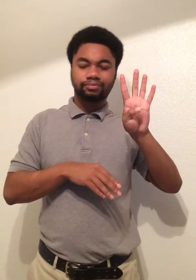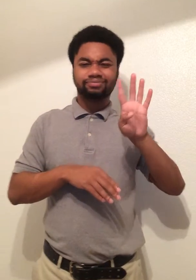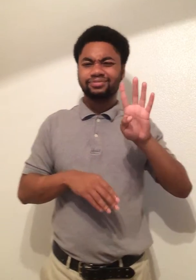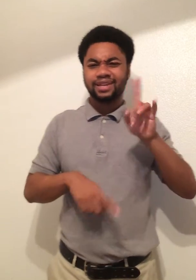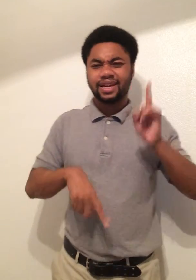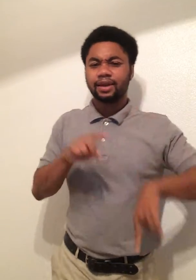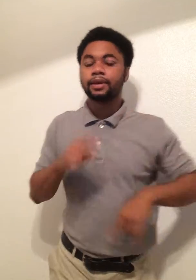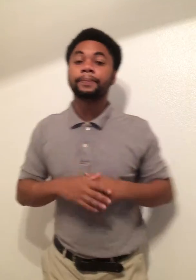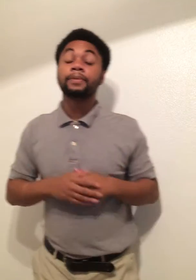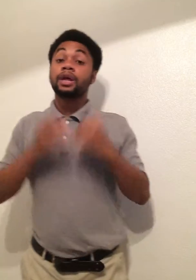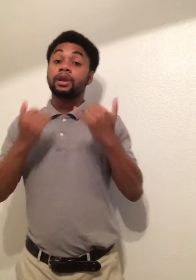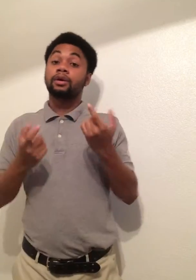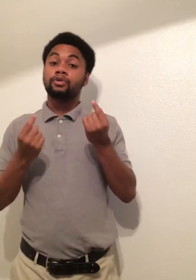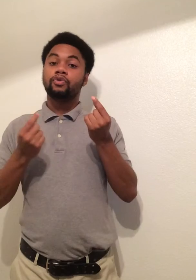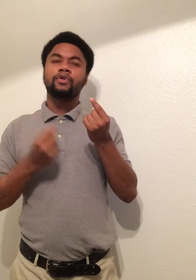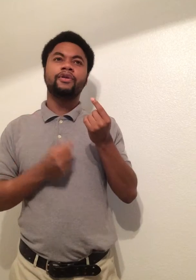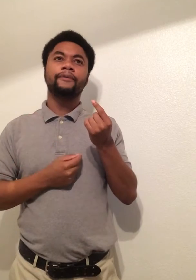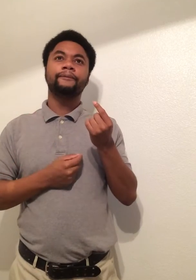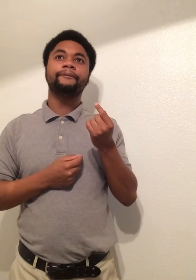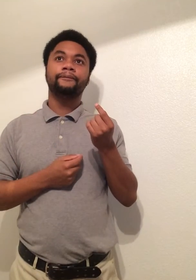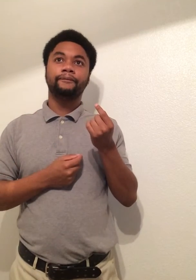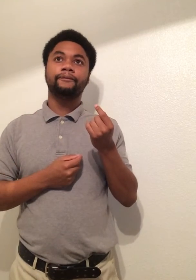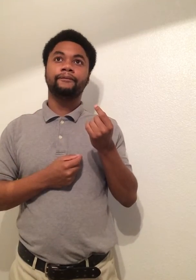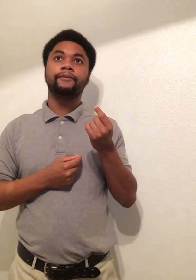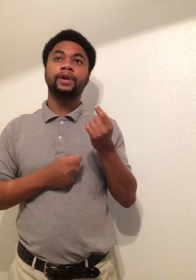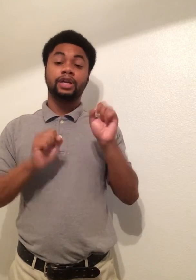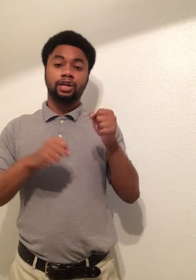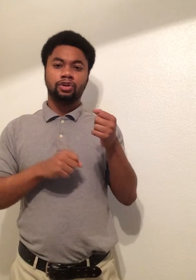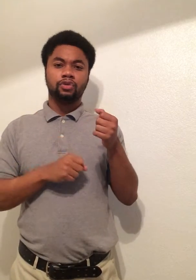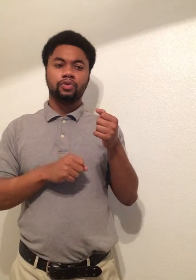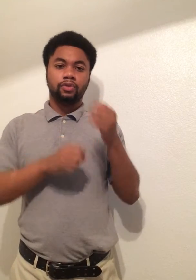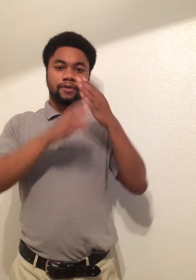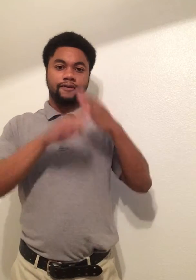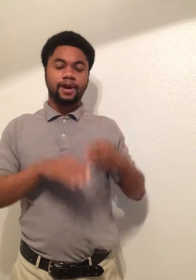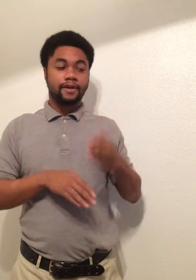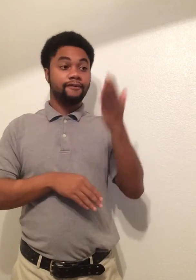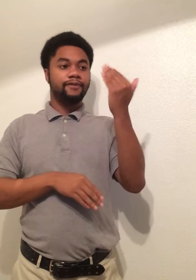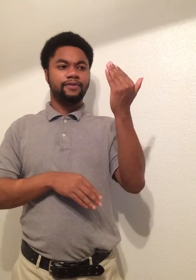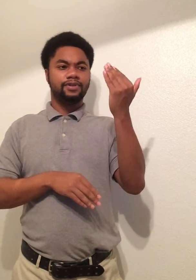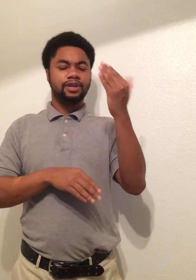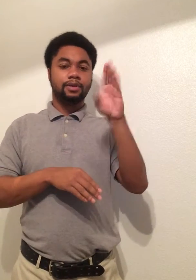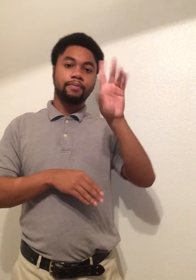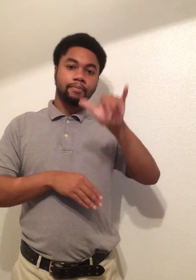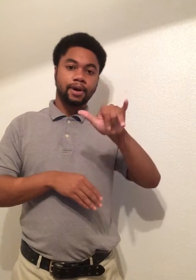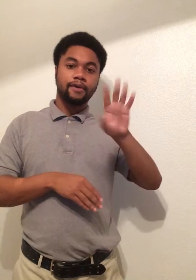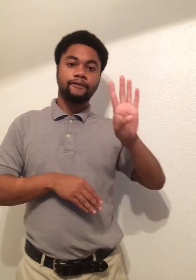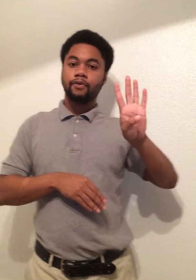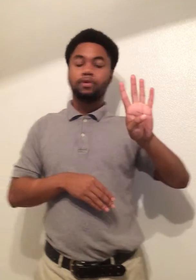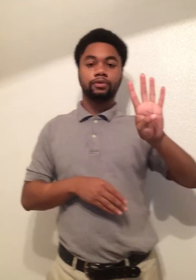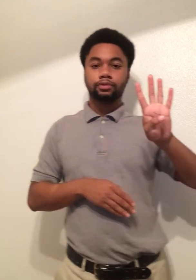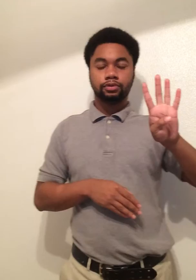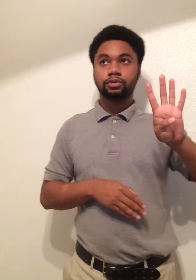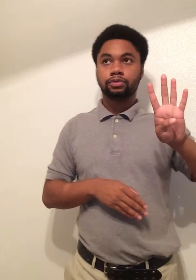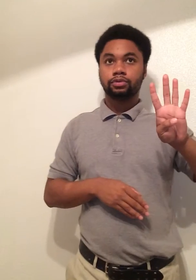Is 15 divisible by 4? How many times? Which is 12.